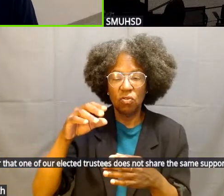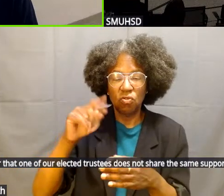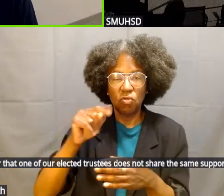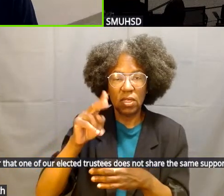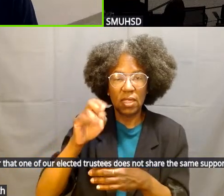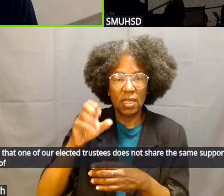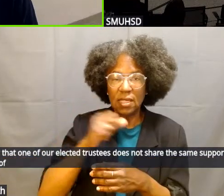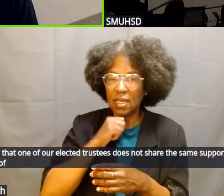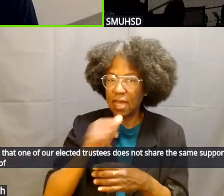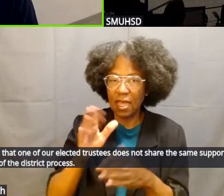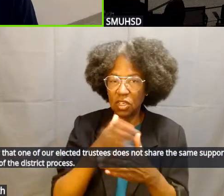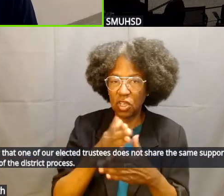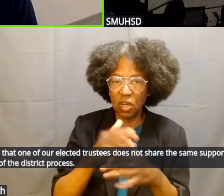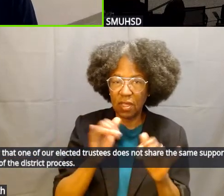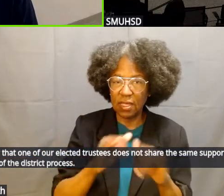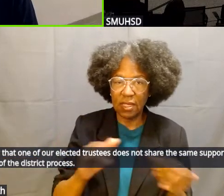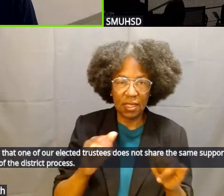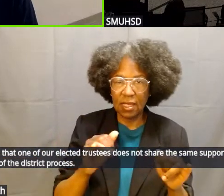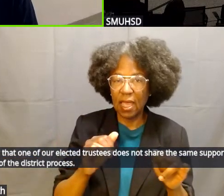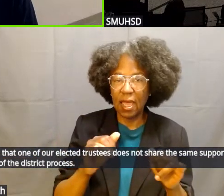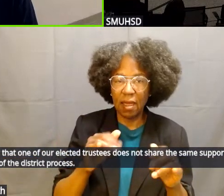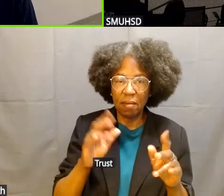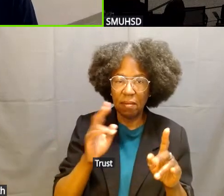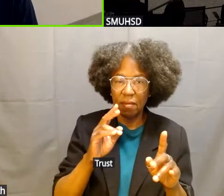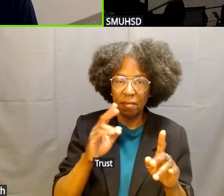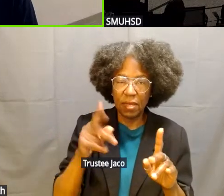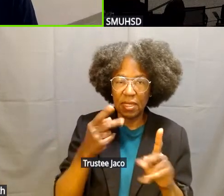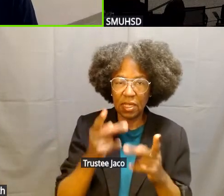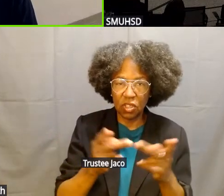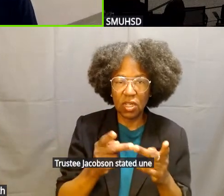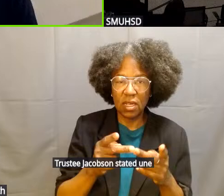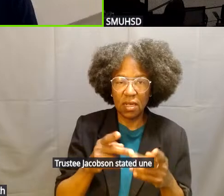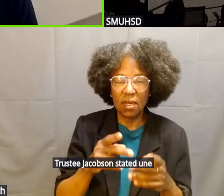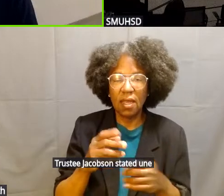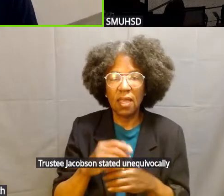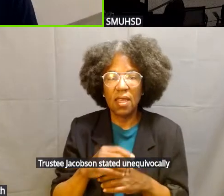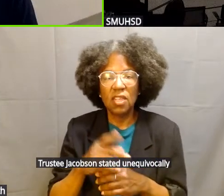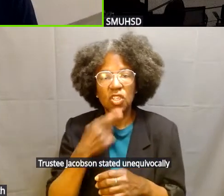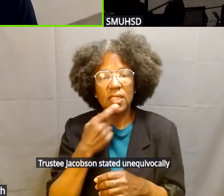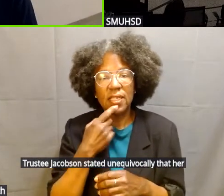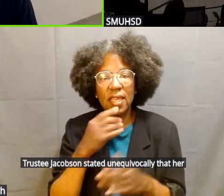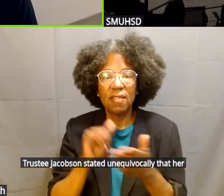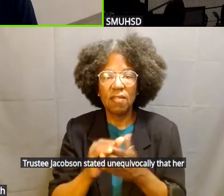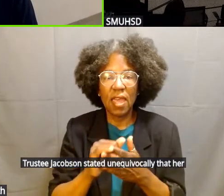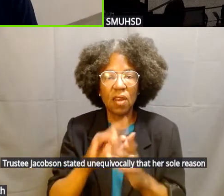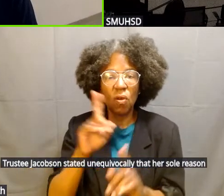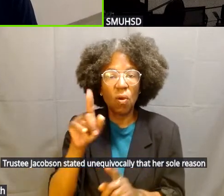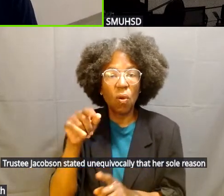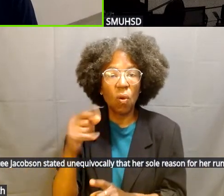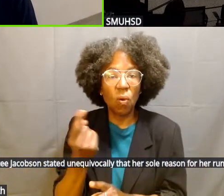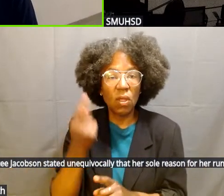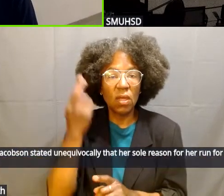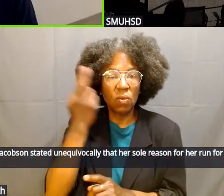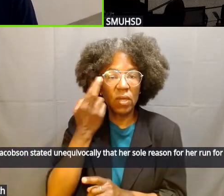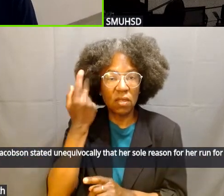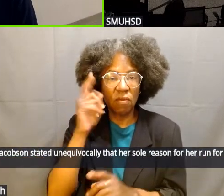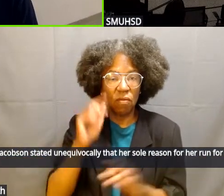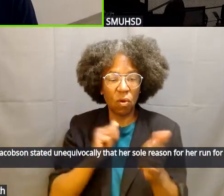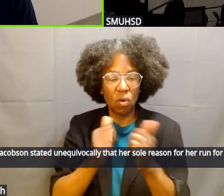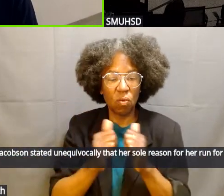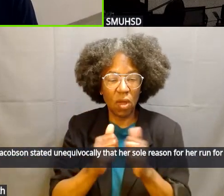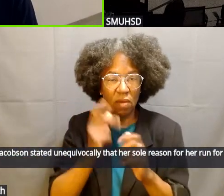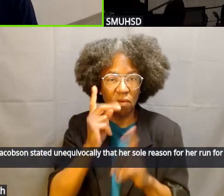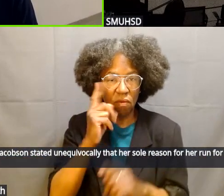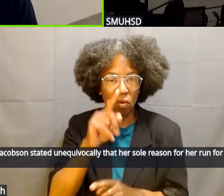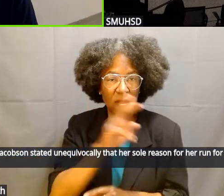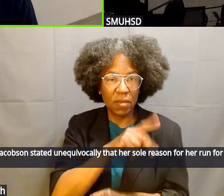district process. Trustee Jacobson stated unequivocally that her sole reason for her run for the position of